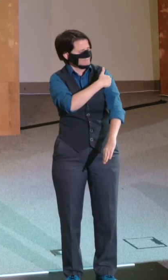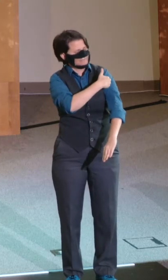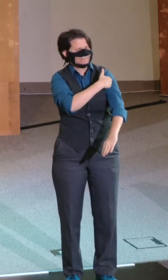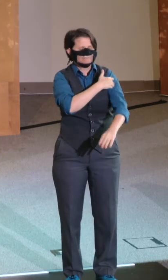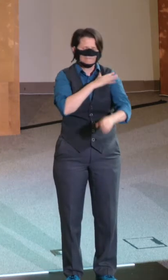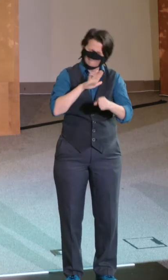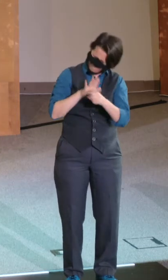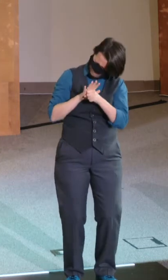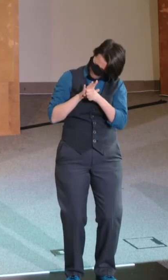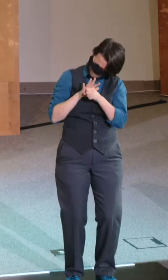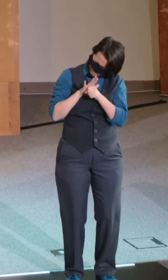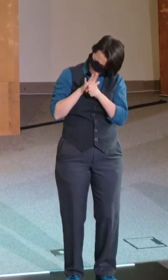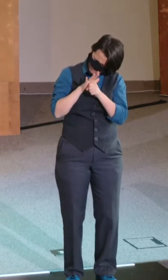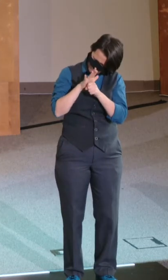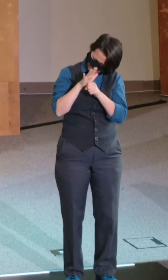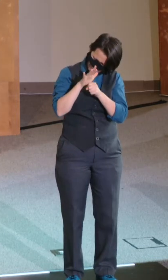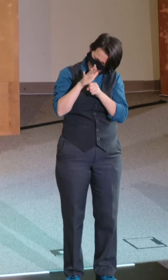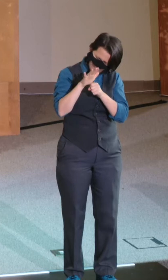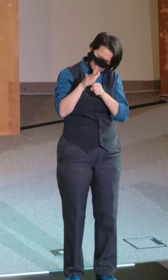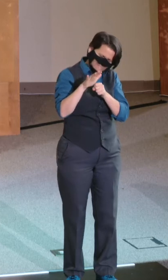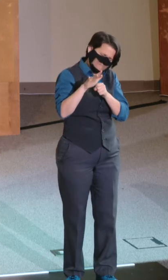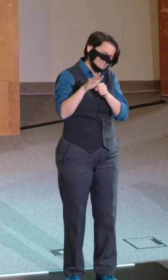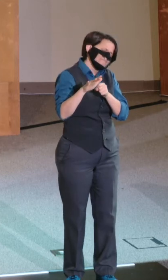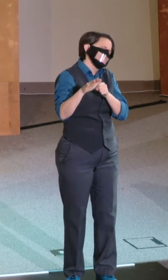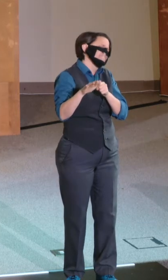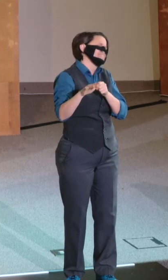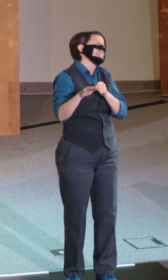and prosperity.